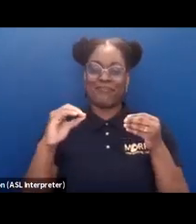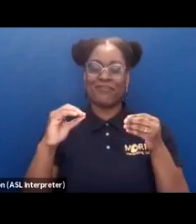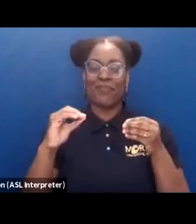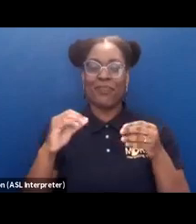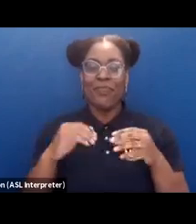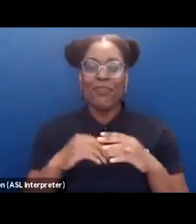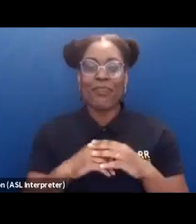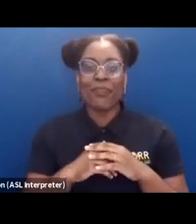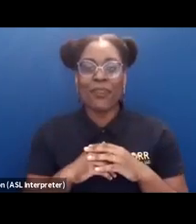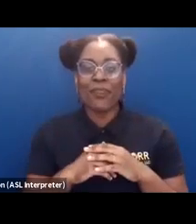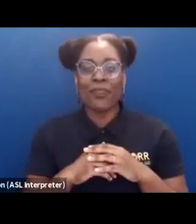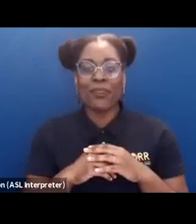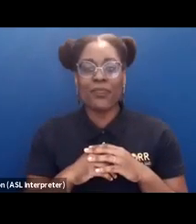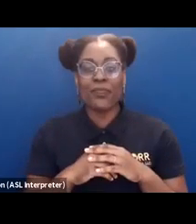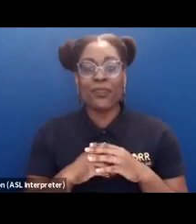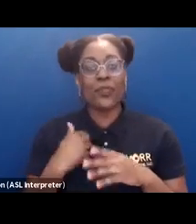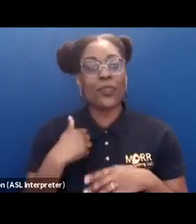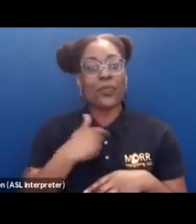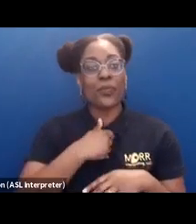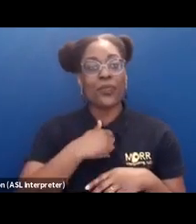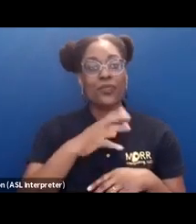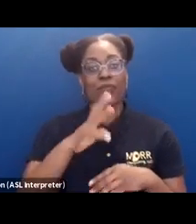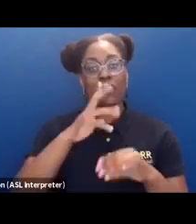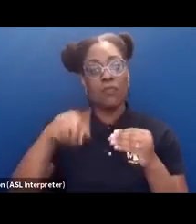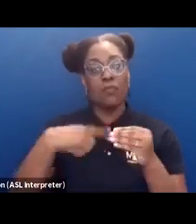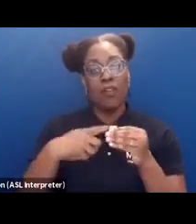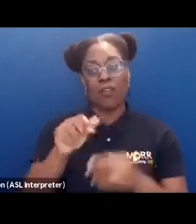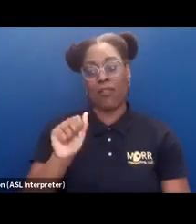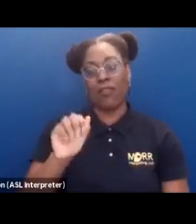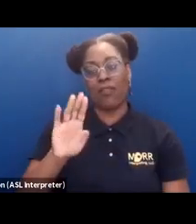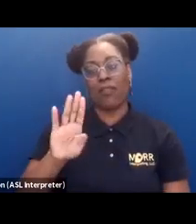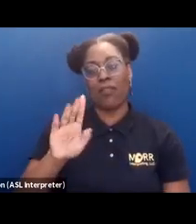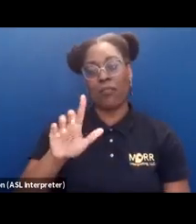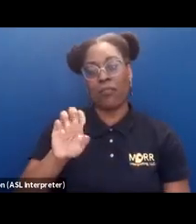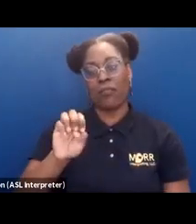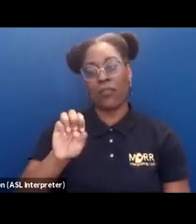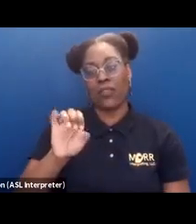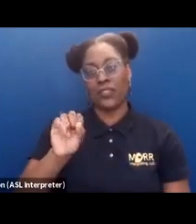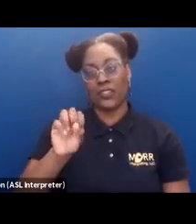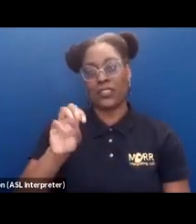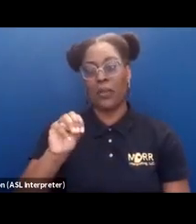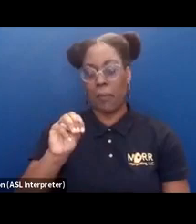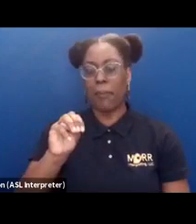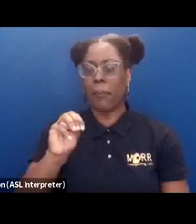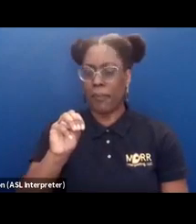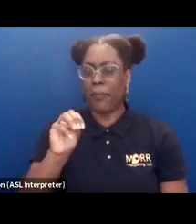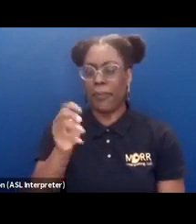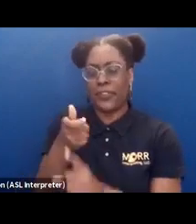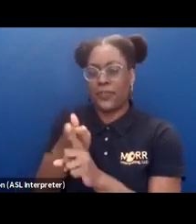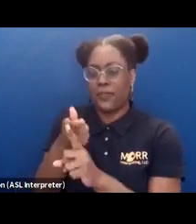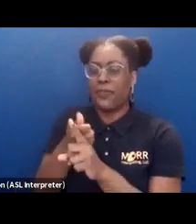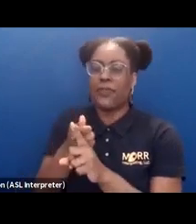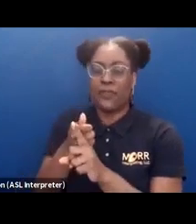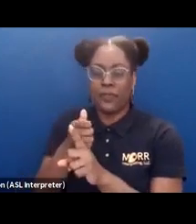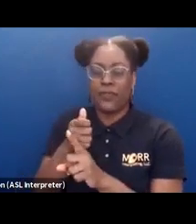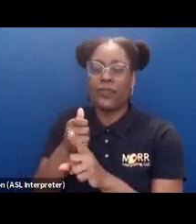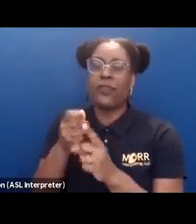when talking about how ableism is inherently a racist project and also